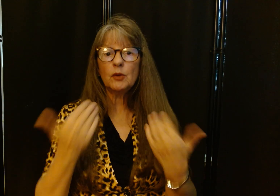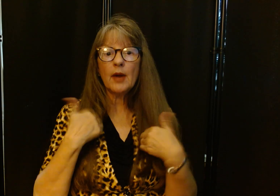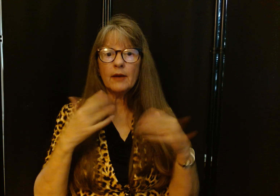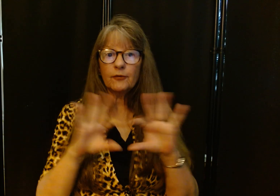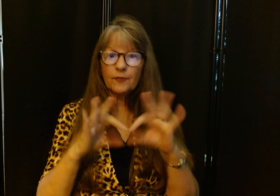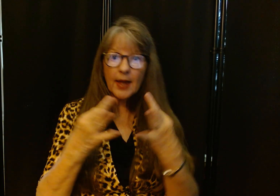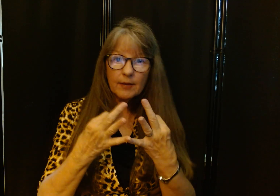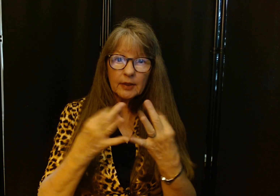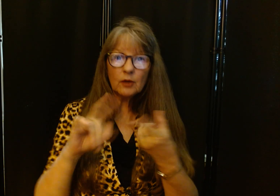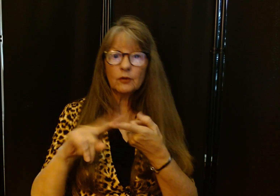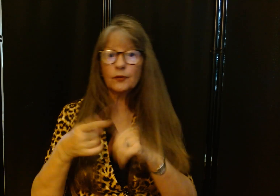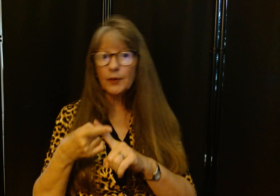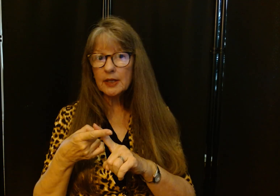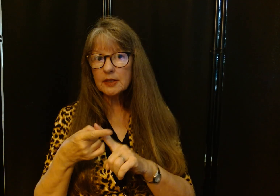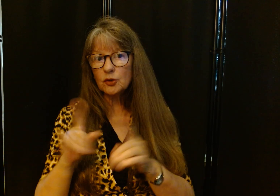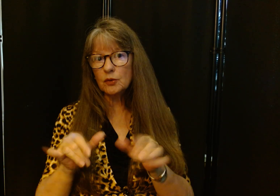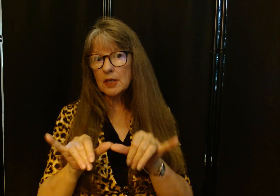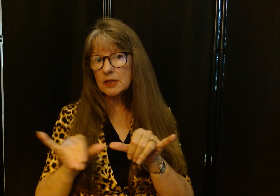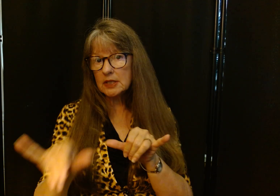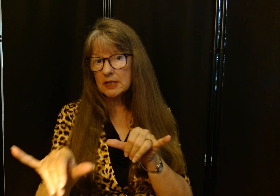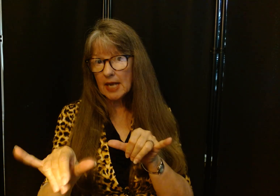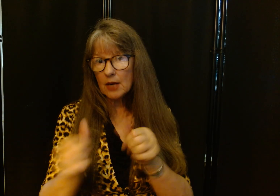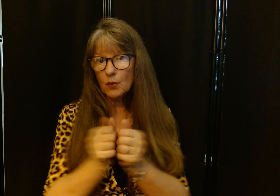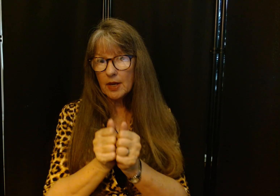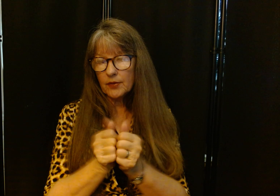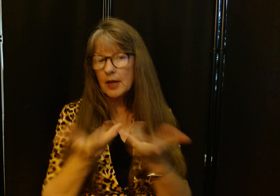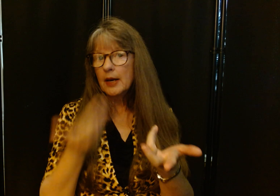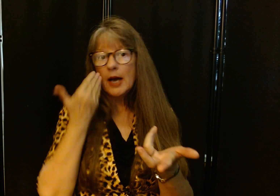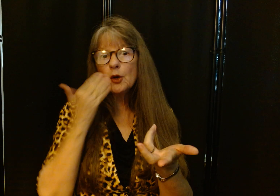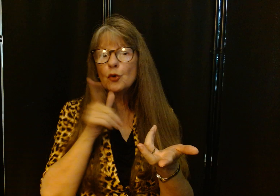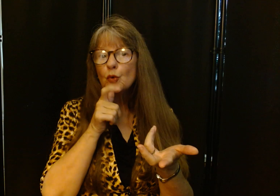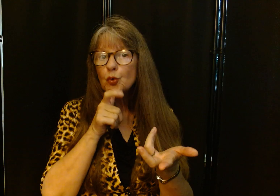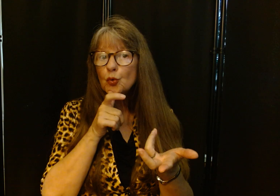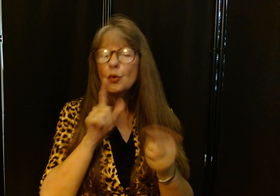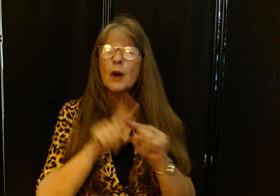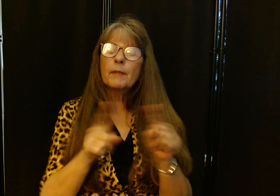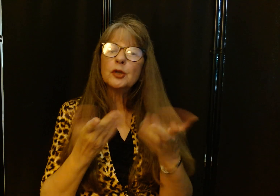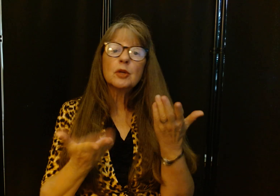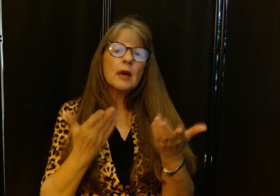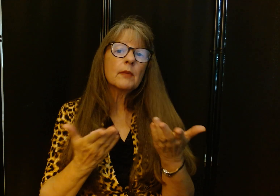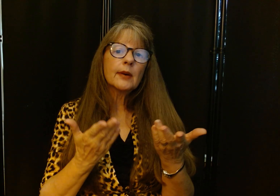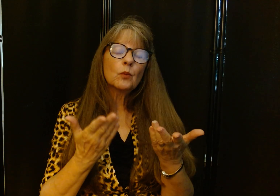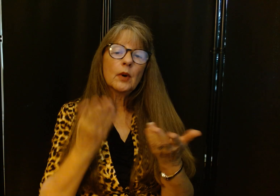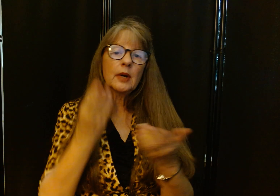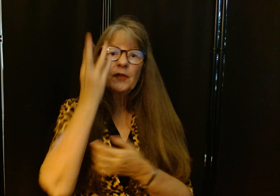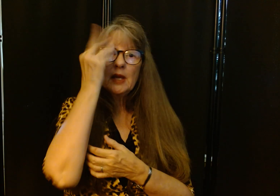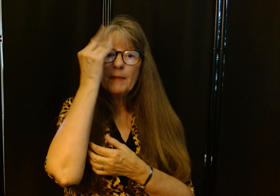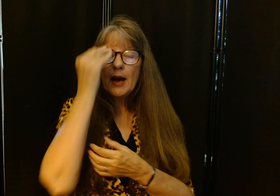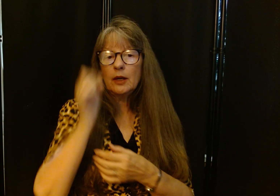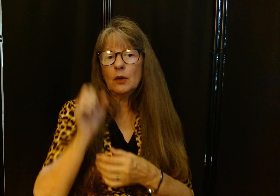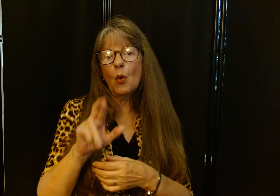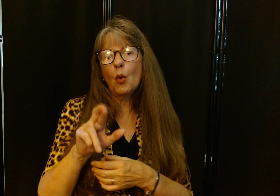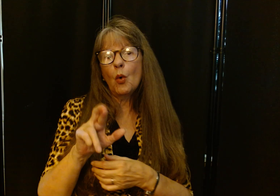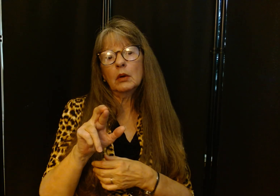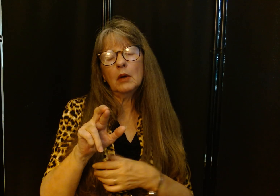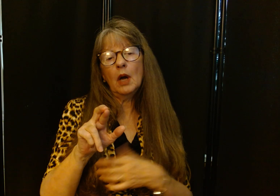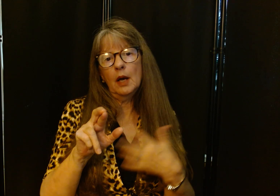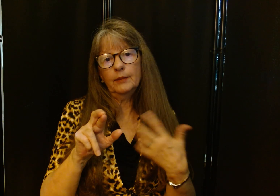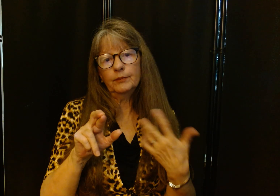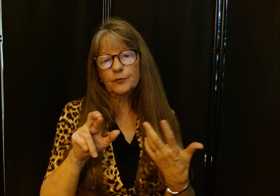have family or friends that you can stay with. Don't know who, but you might want to think about it. Or just